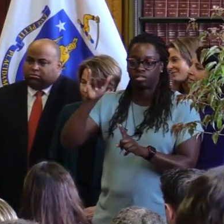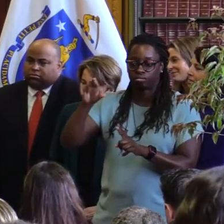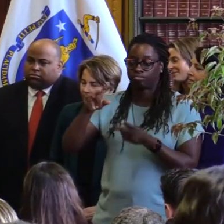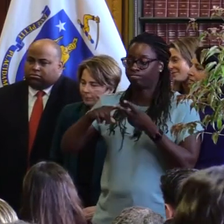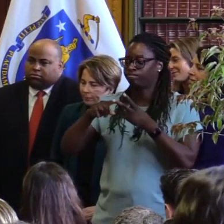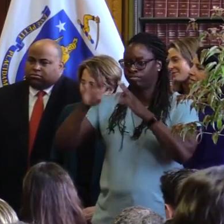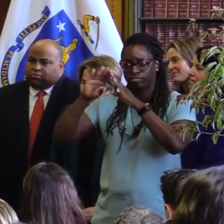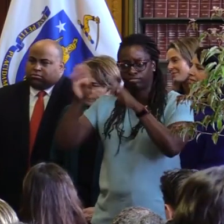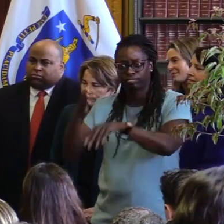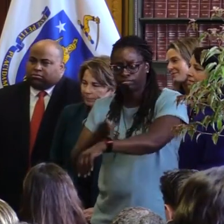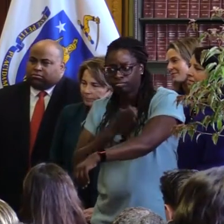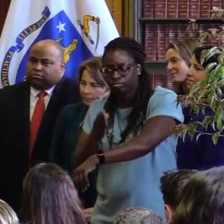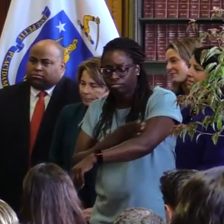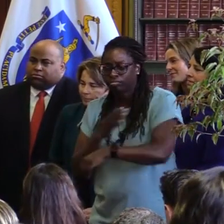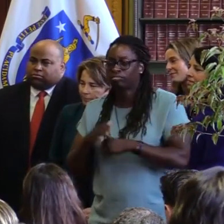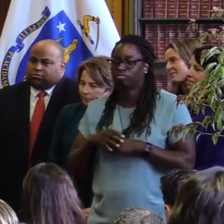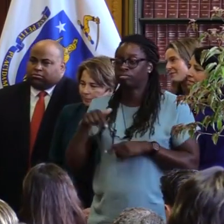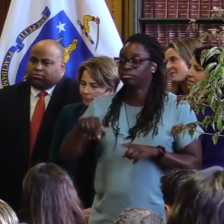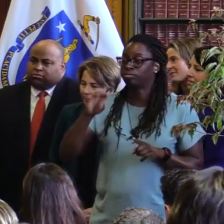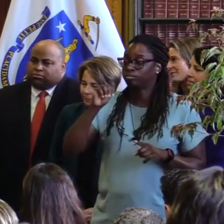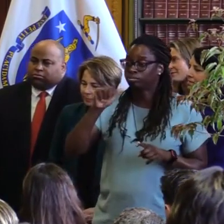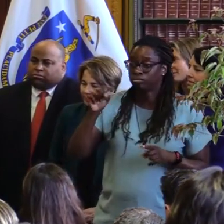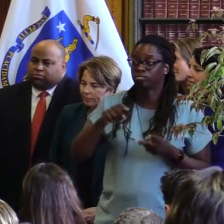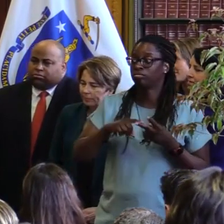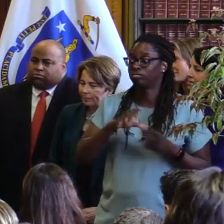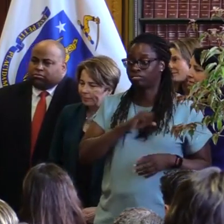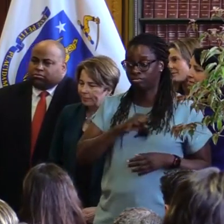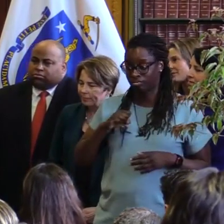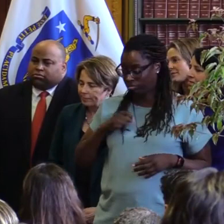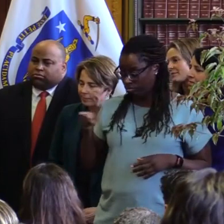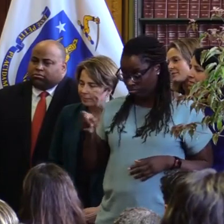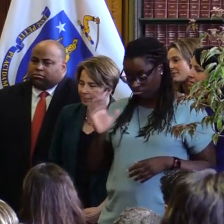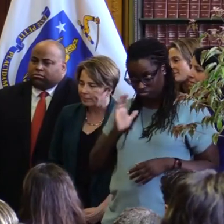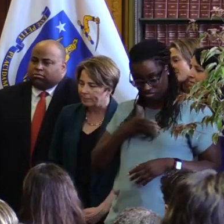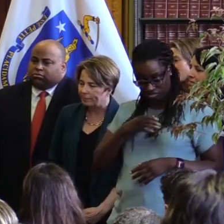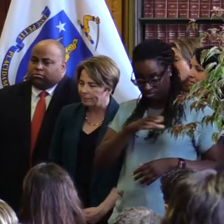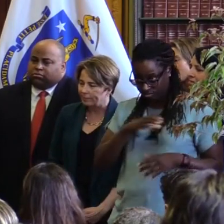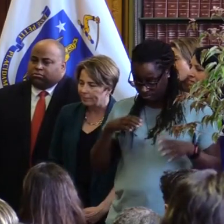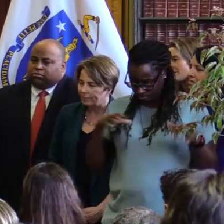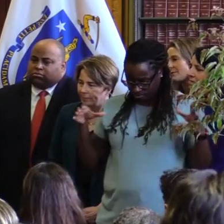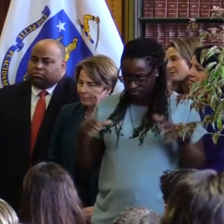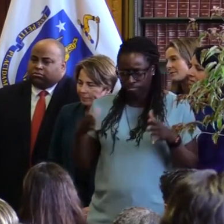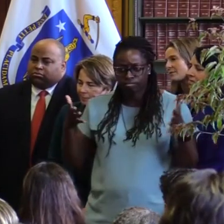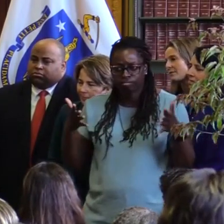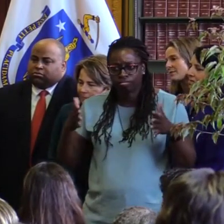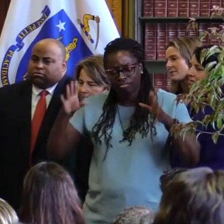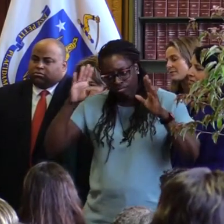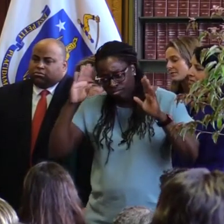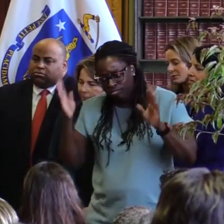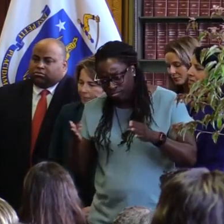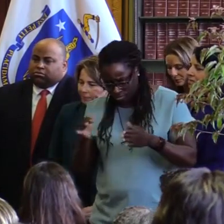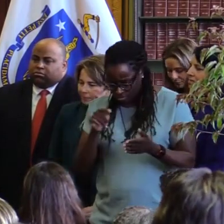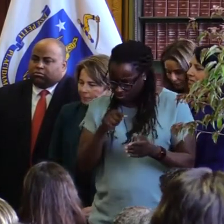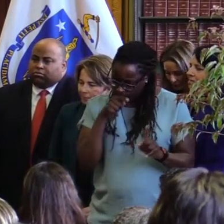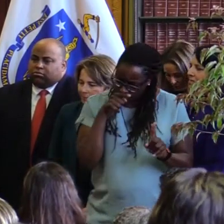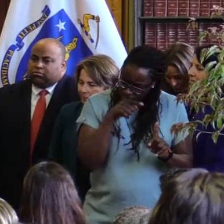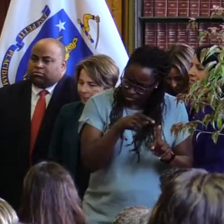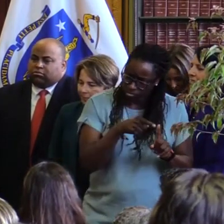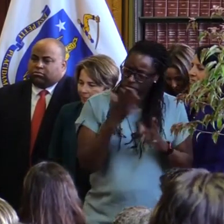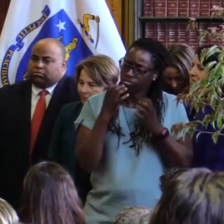the Climate Committee I chair have also been focusing our attention on climate resilience and